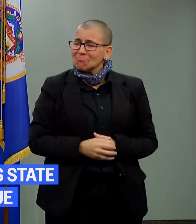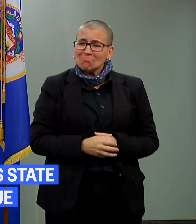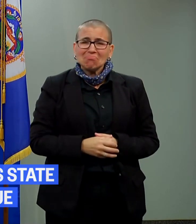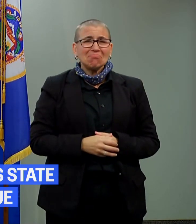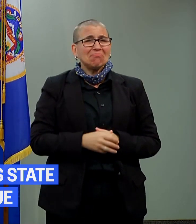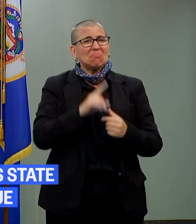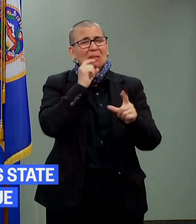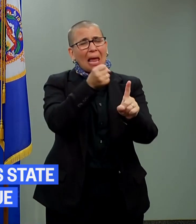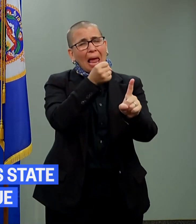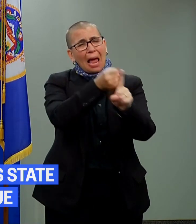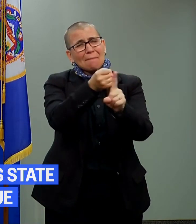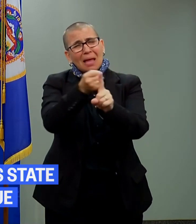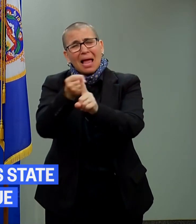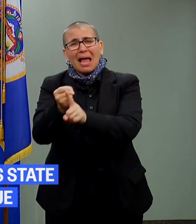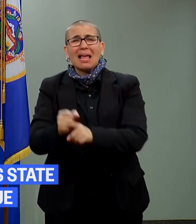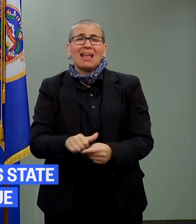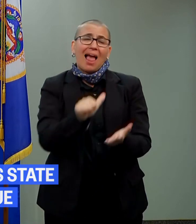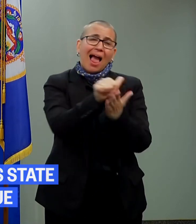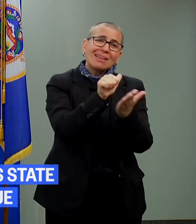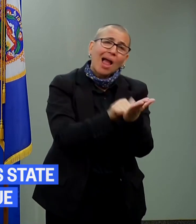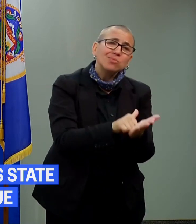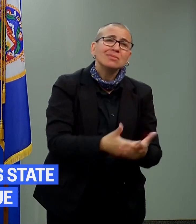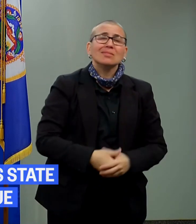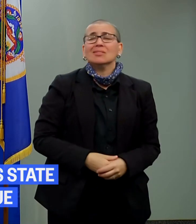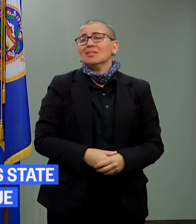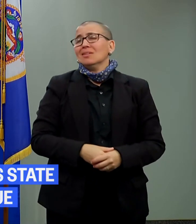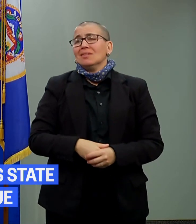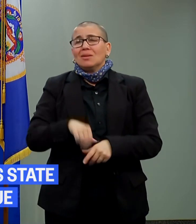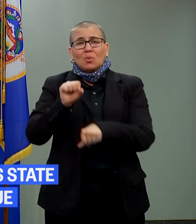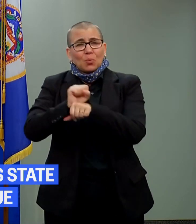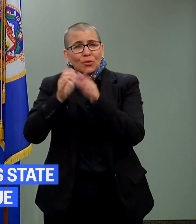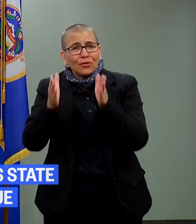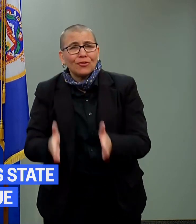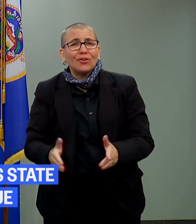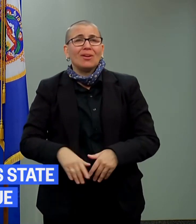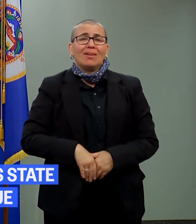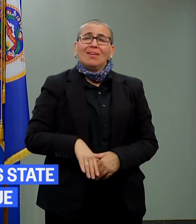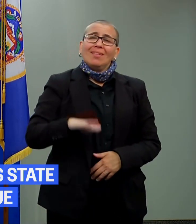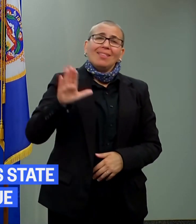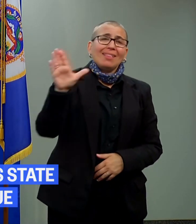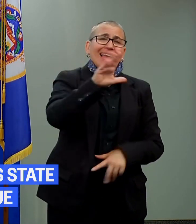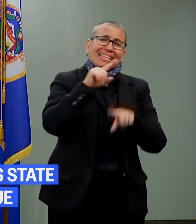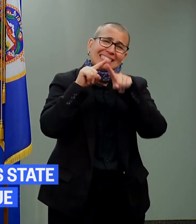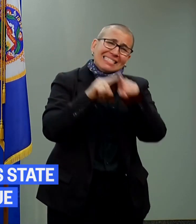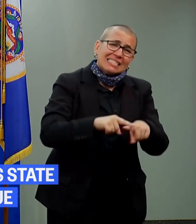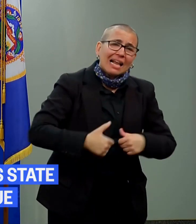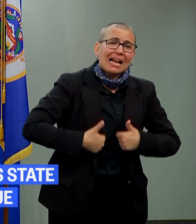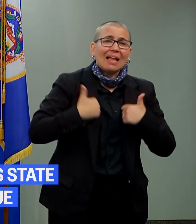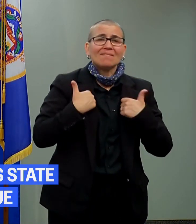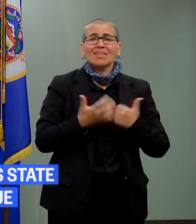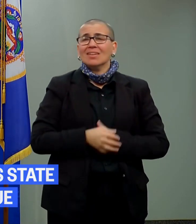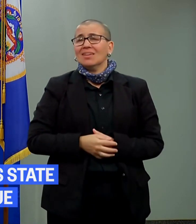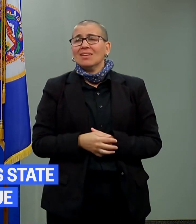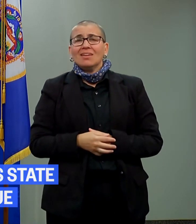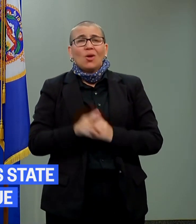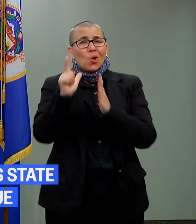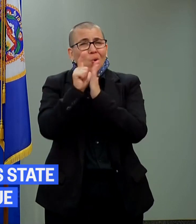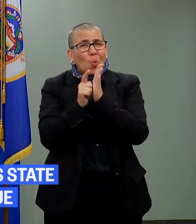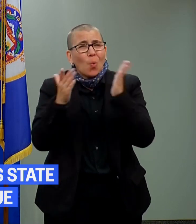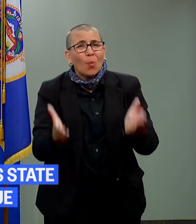or neighbor, community activist who's happy with what happened, who's accepting what happened.